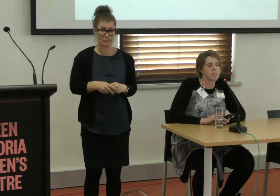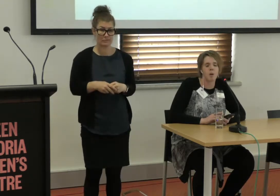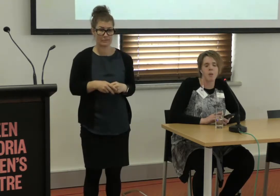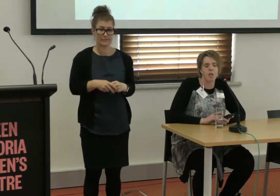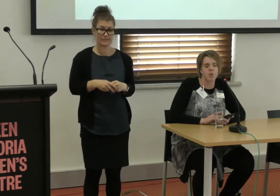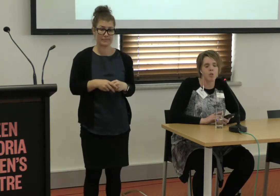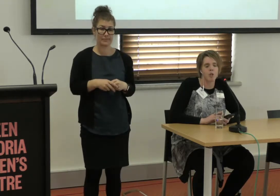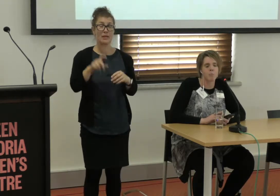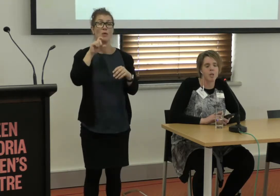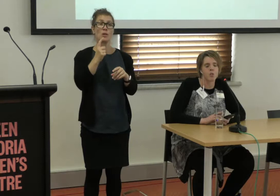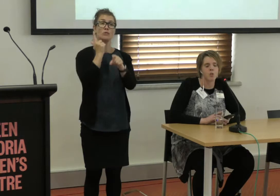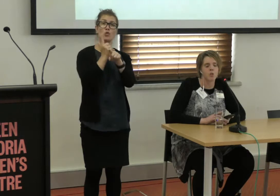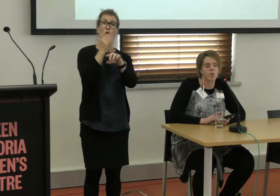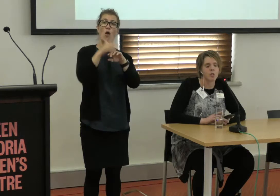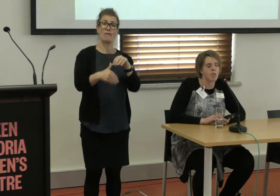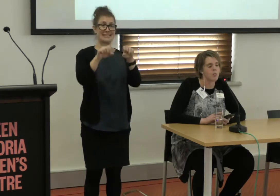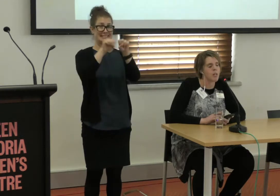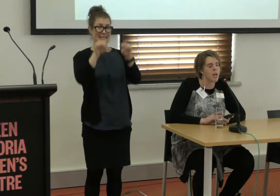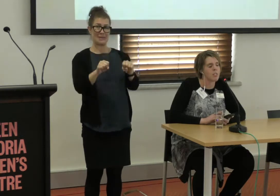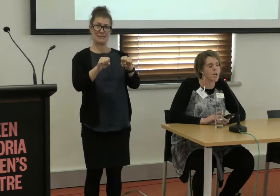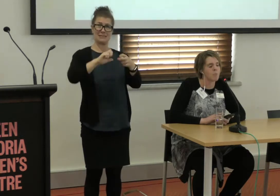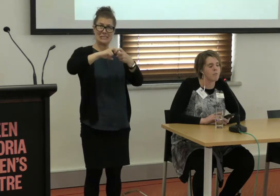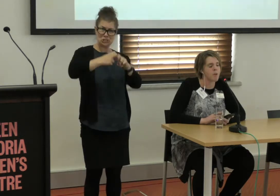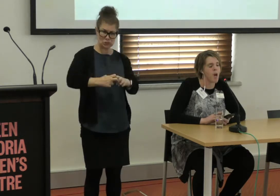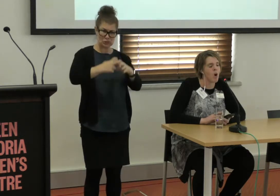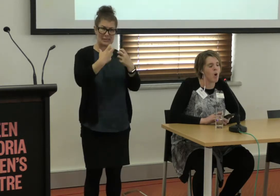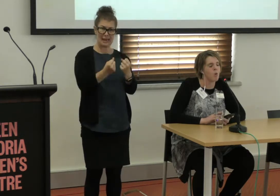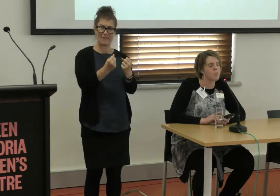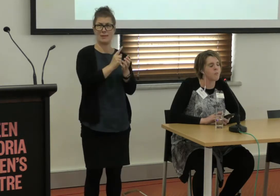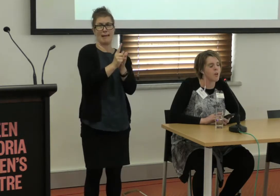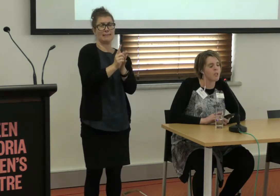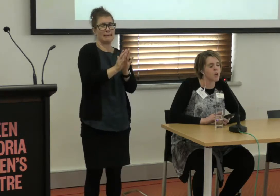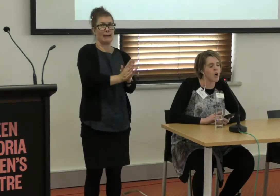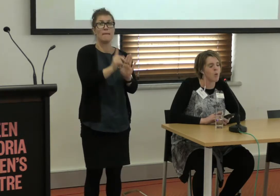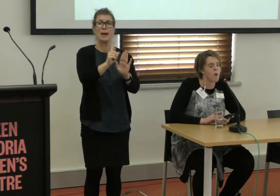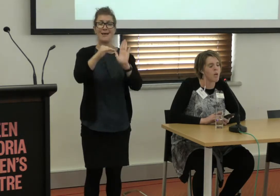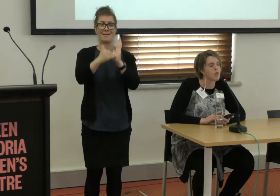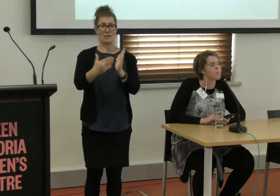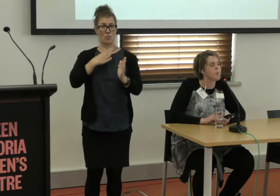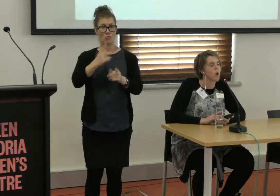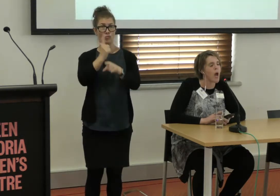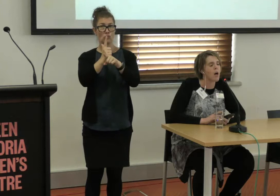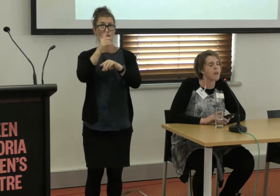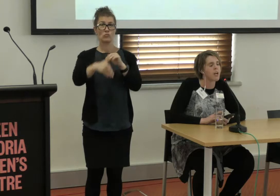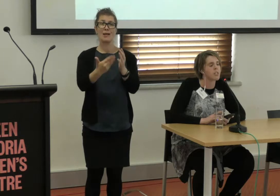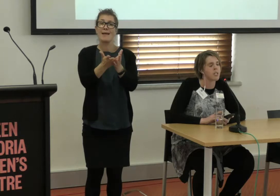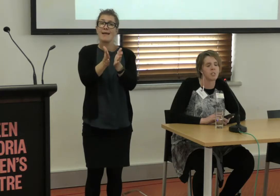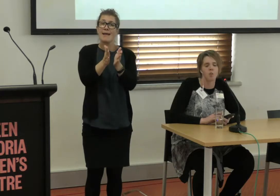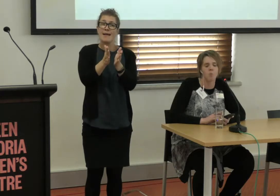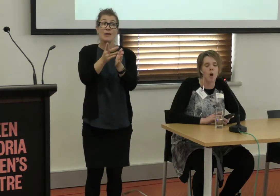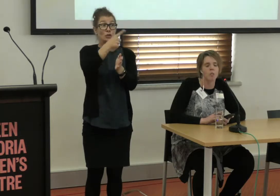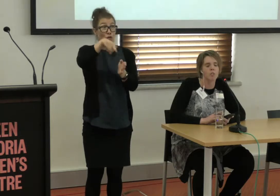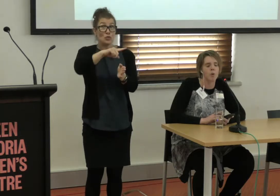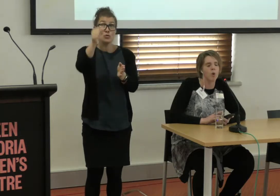the systemic issues and potential solutions a little bit later, but for now I want to focus on making sure people know how the aged care